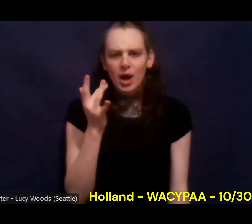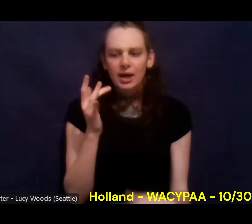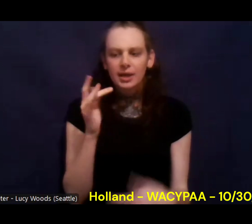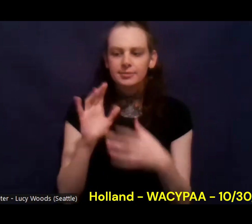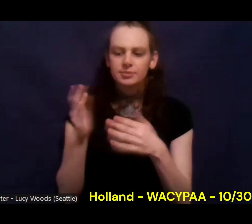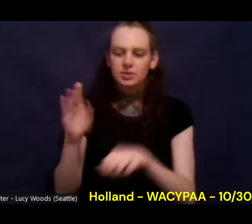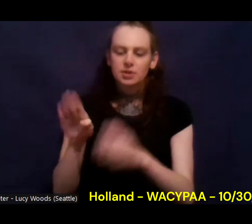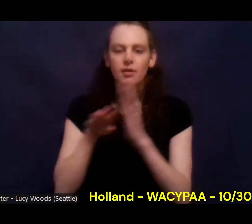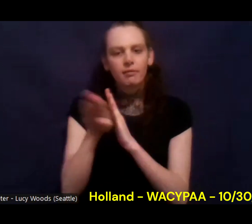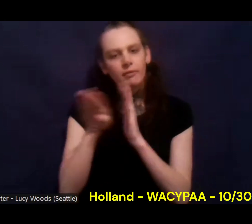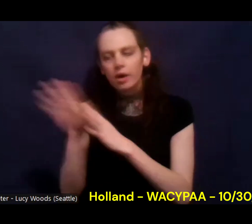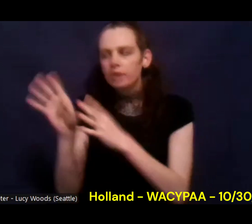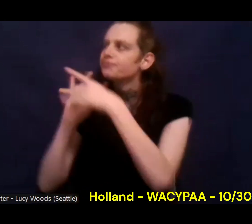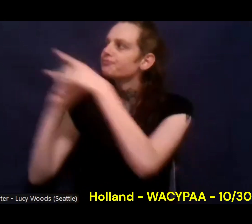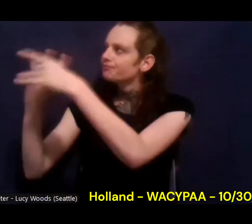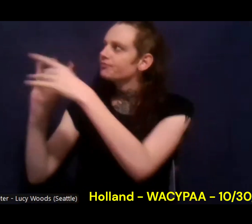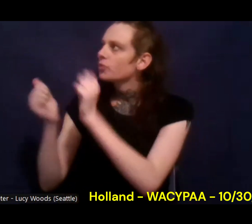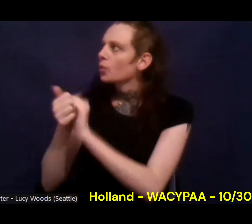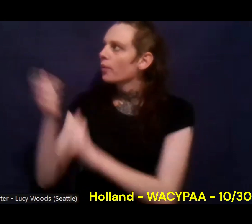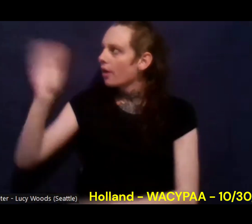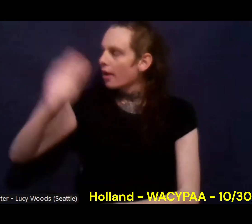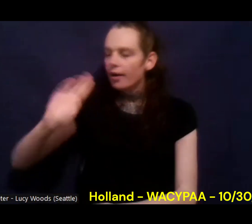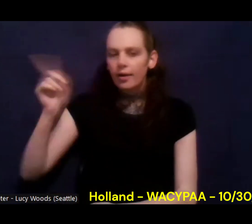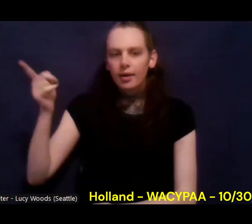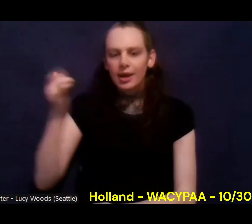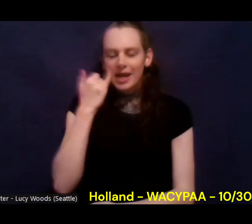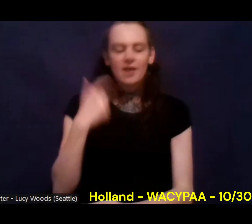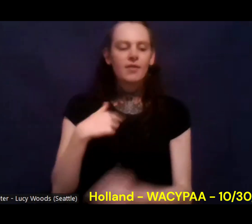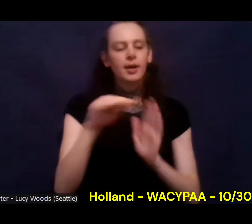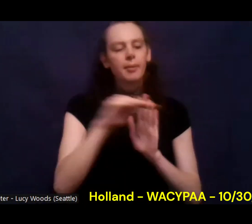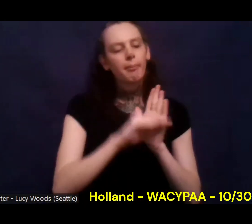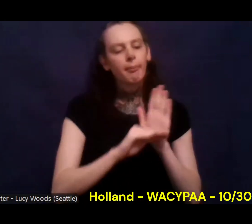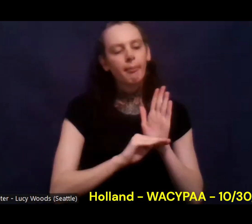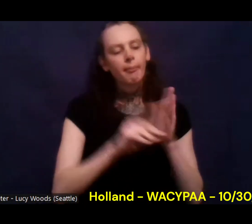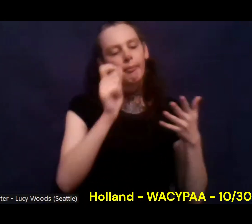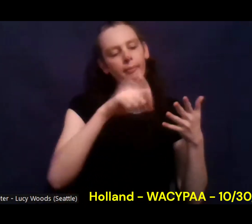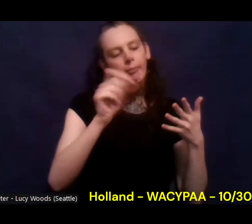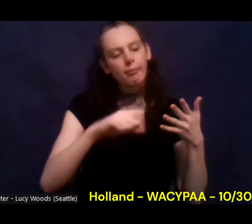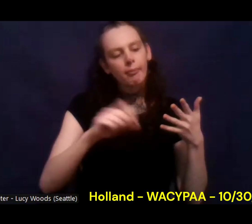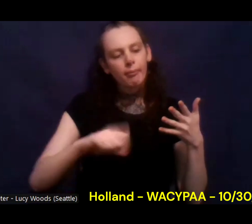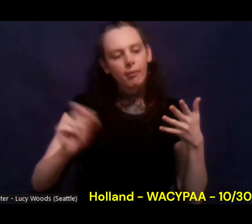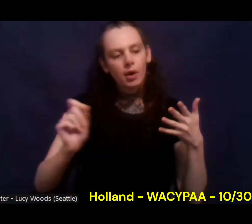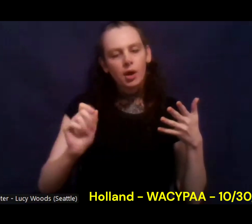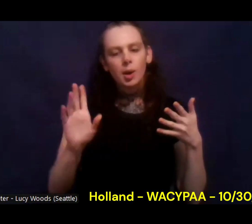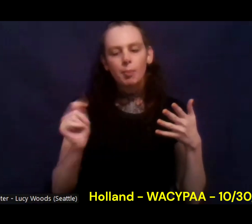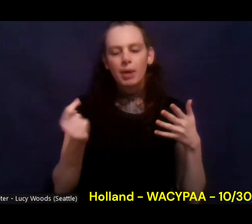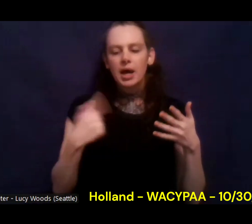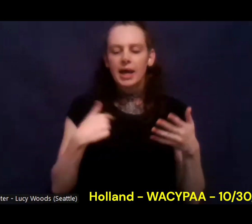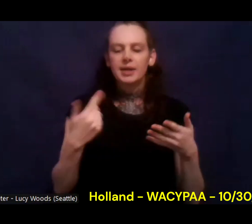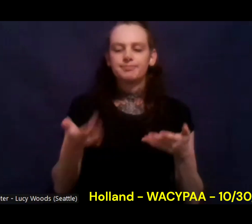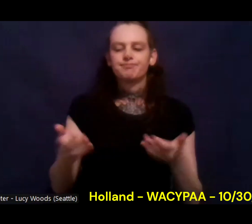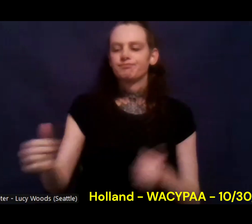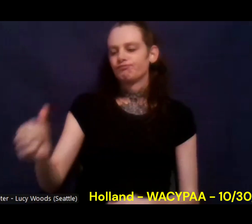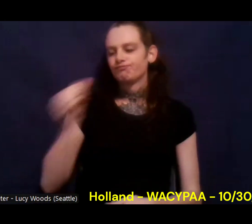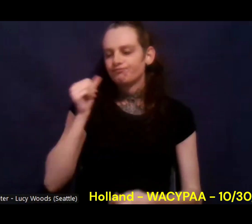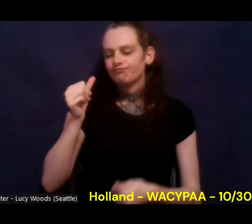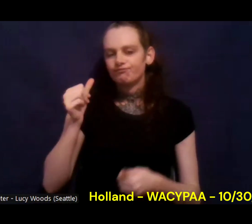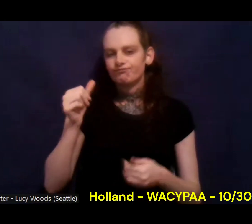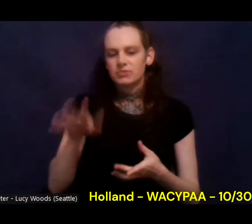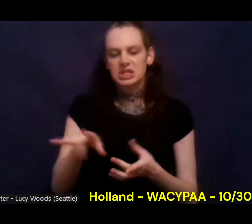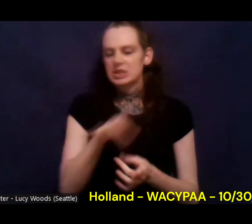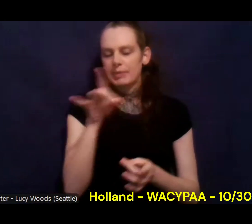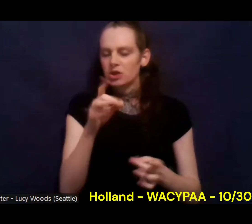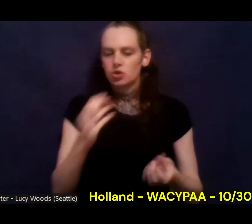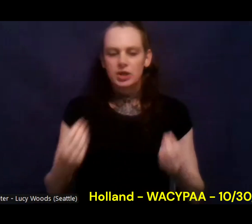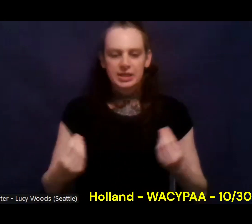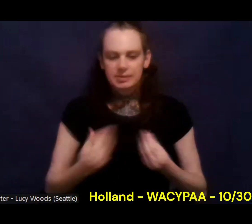spiritual experience. So if I'm doing step work without wanting or like even closing the door to having a spiritual experience and like am I really